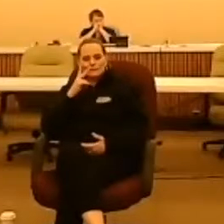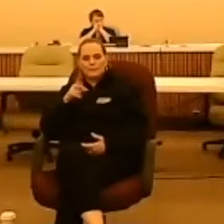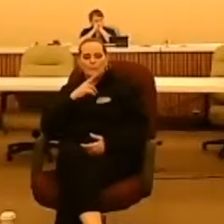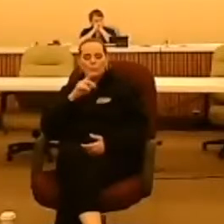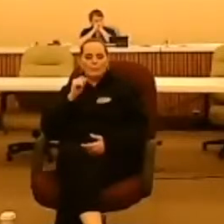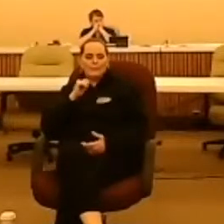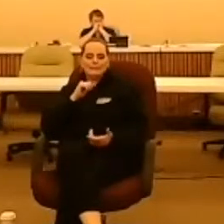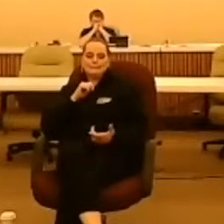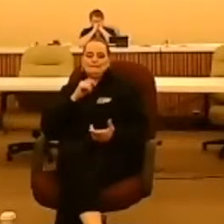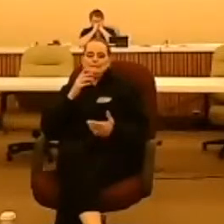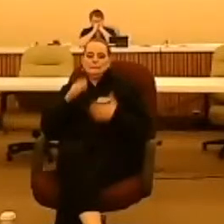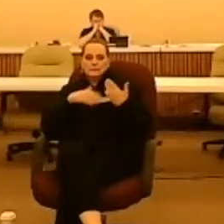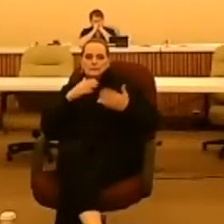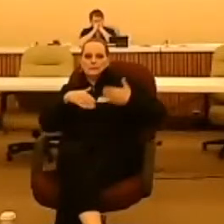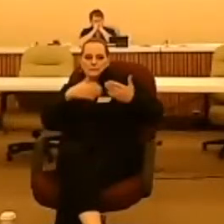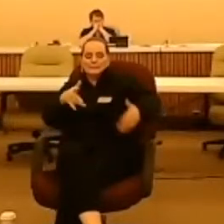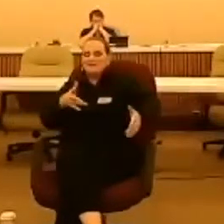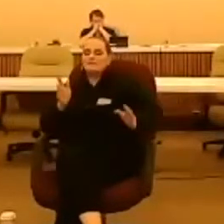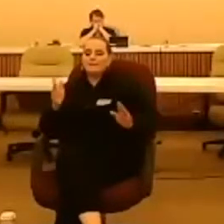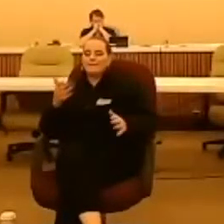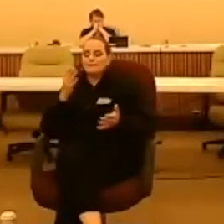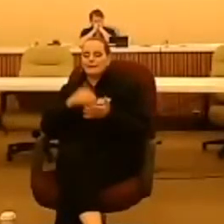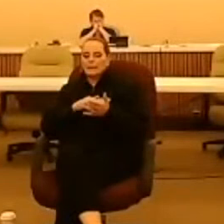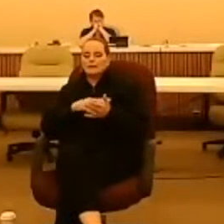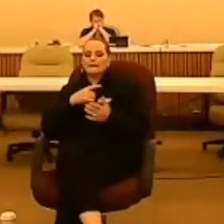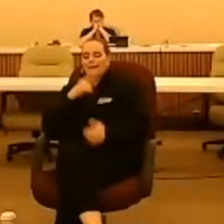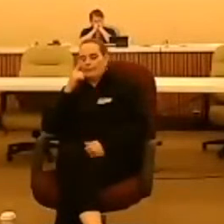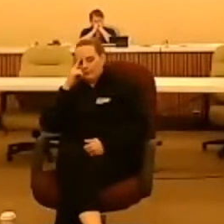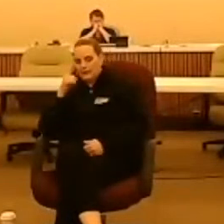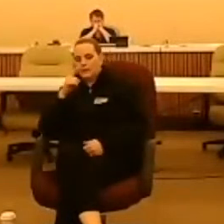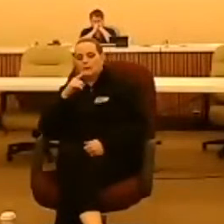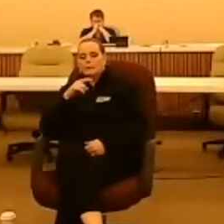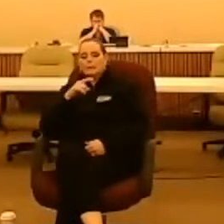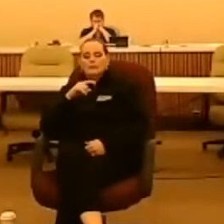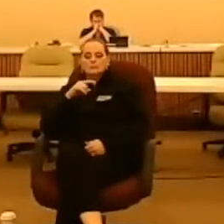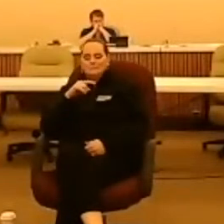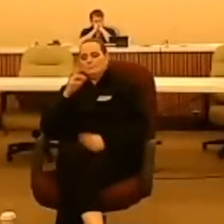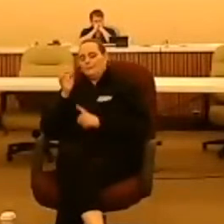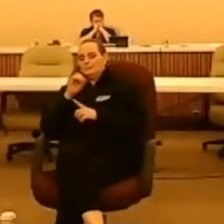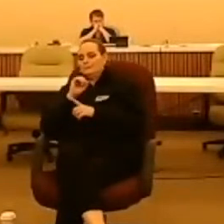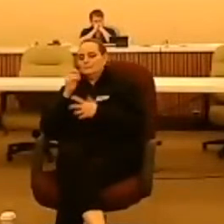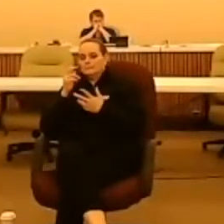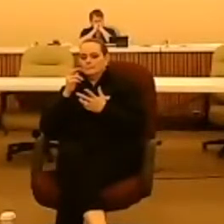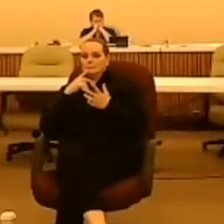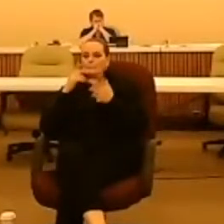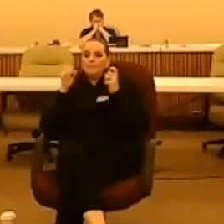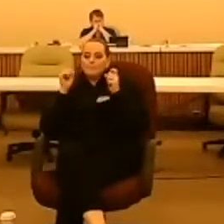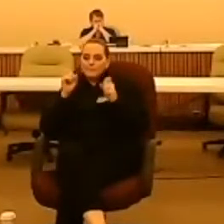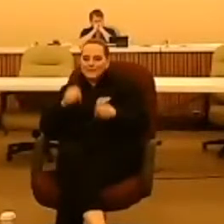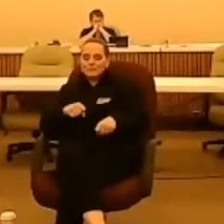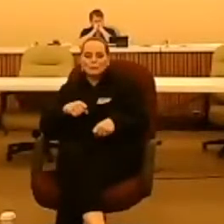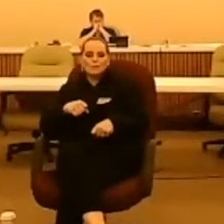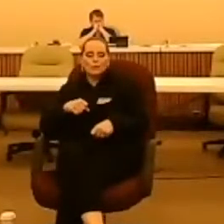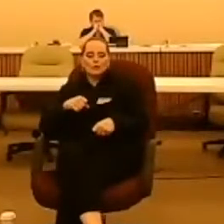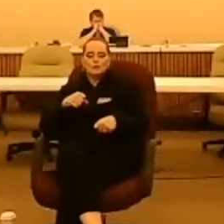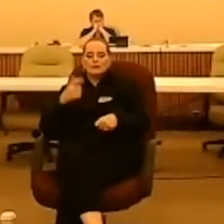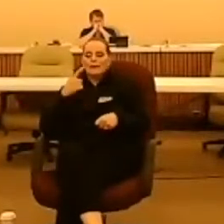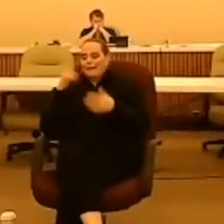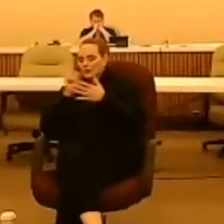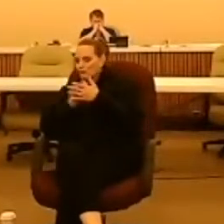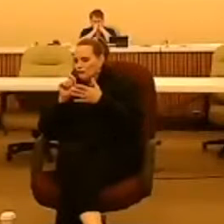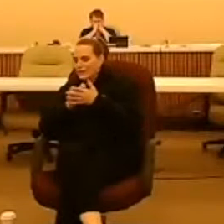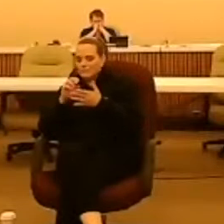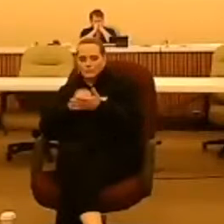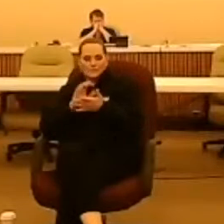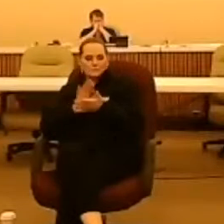far. But again, I think when we get to the point of potentially having written records